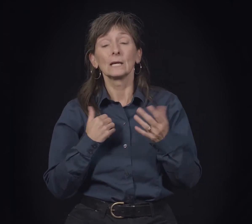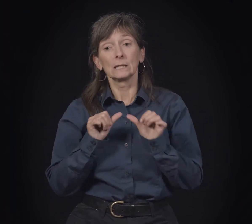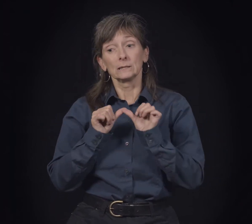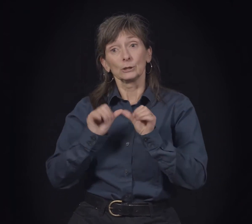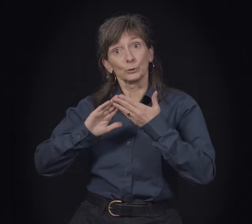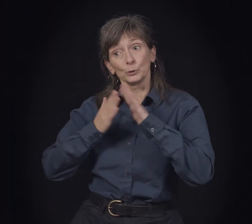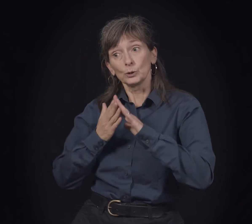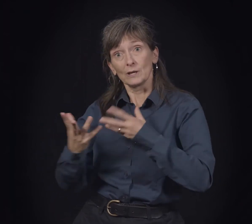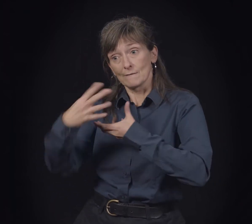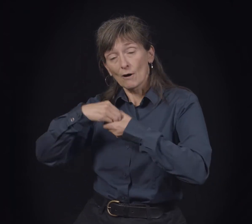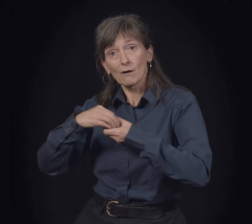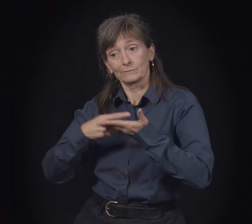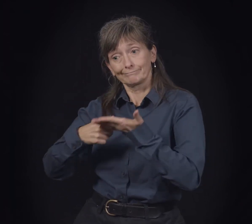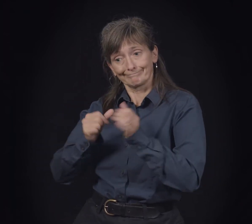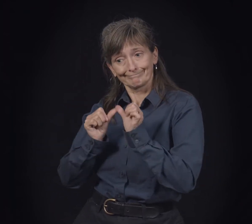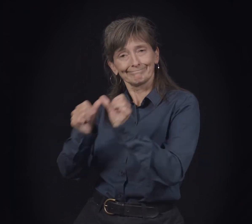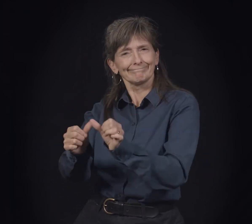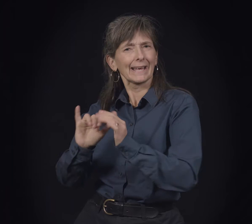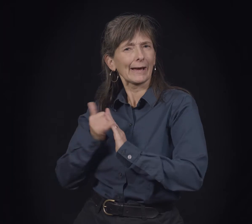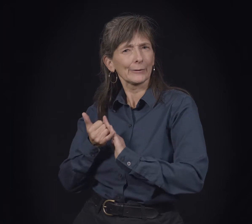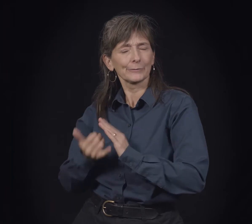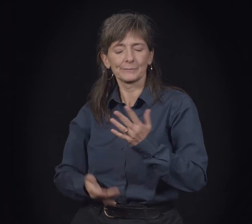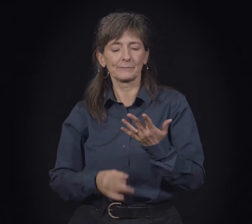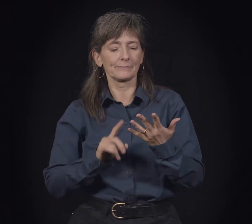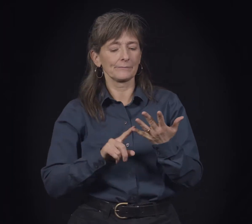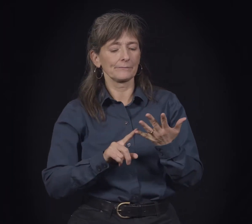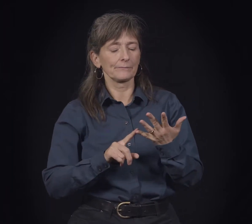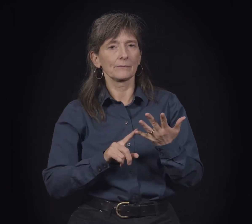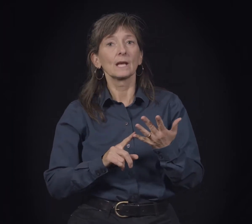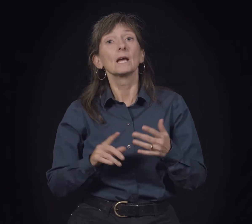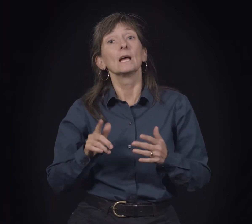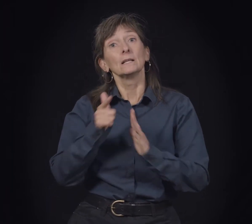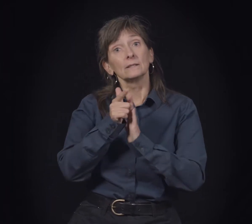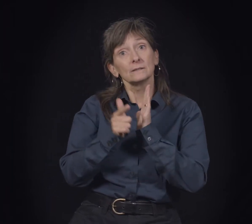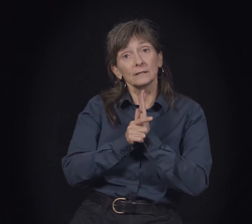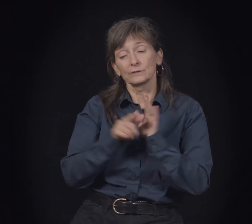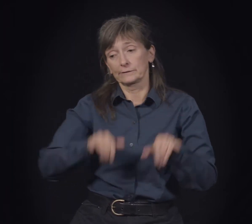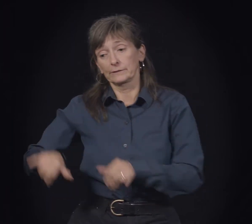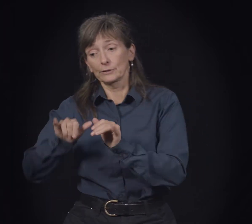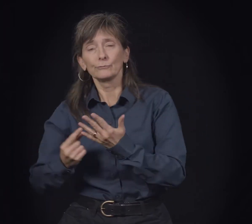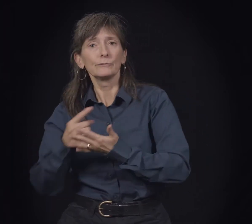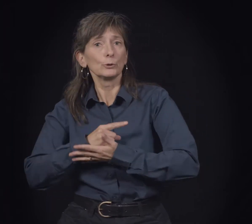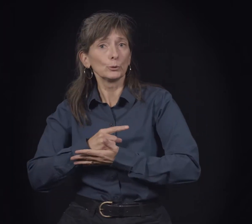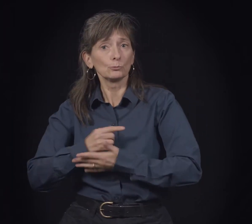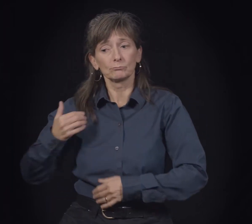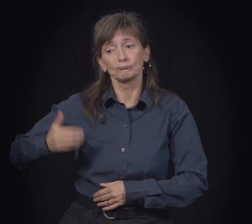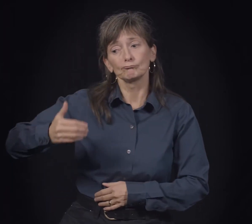community engagement and the development of standards? How often should legislation and standards be